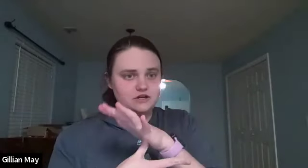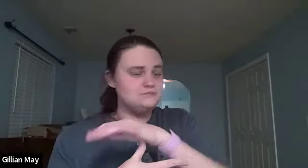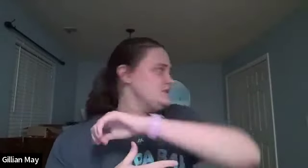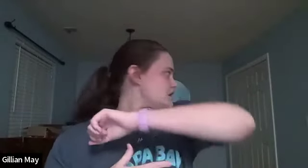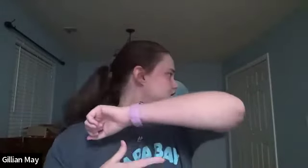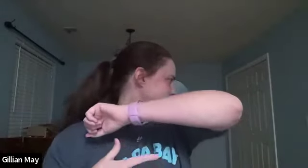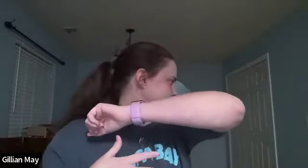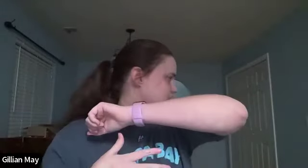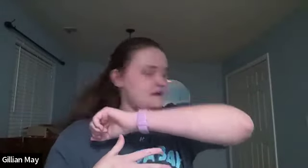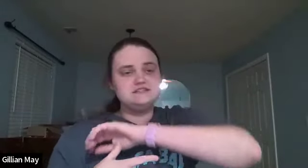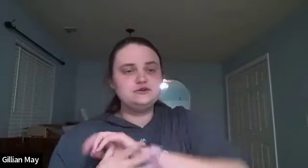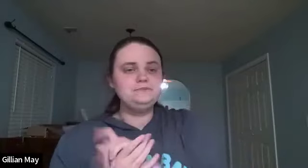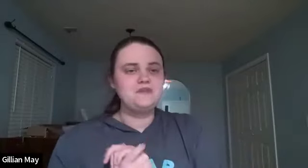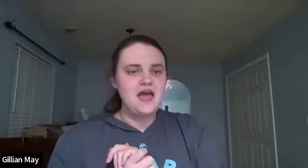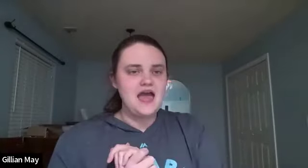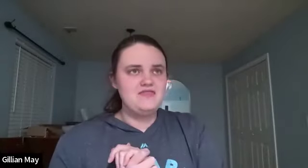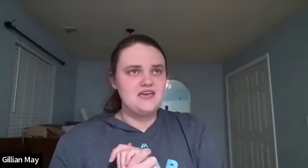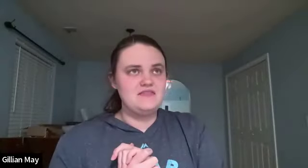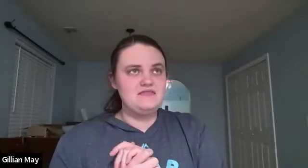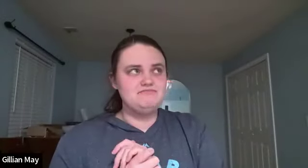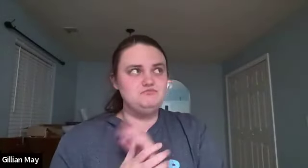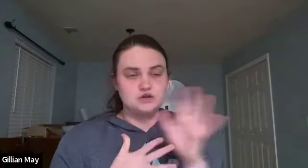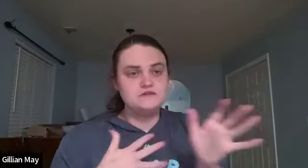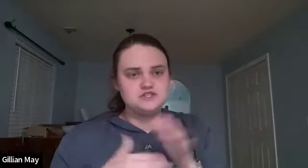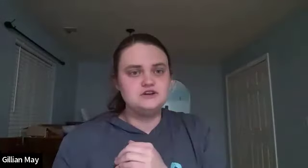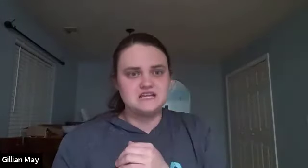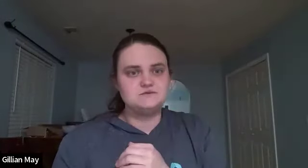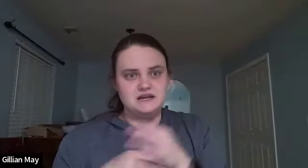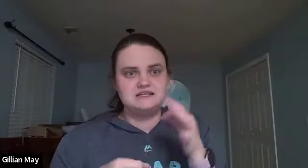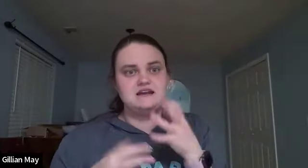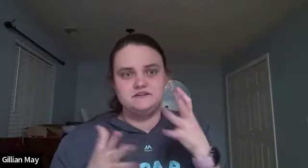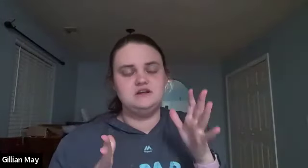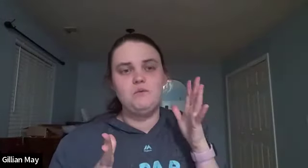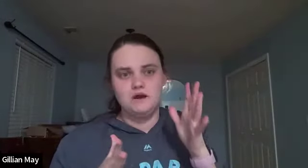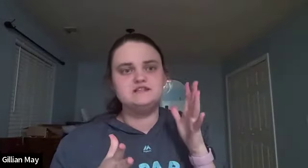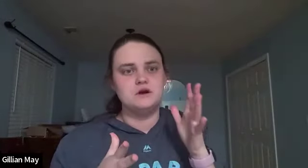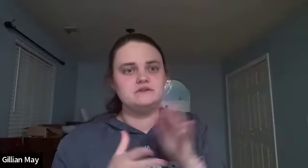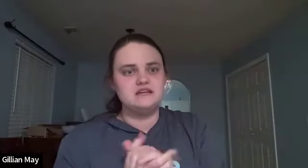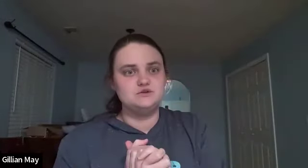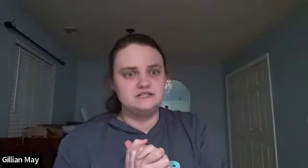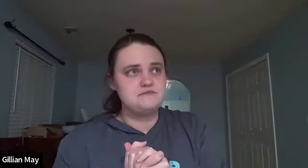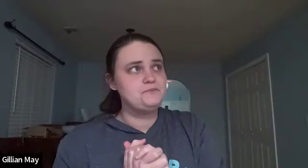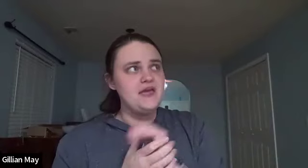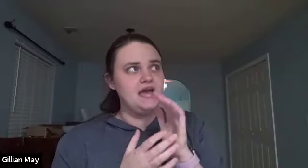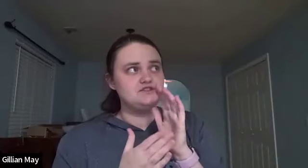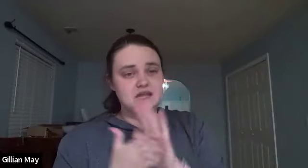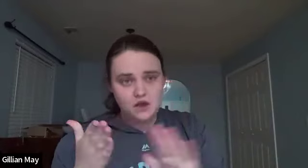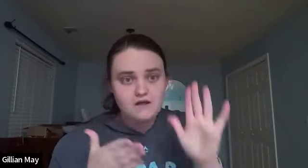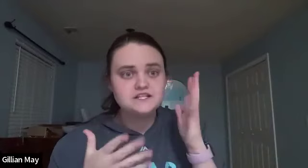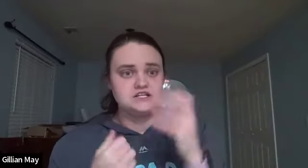year of high school. And then during those 2 years, that's when I decided officially I wanted to work with kids who were deaf. And so then in college, I took